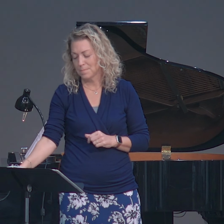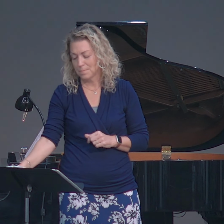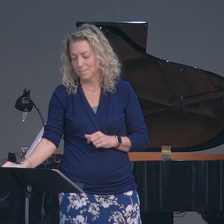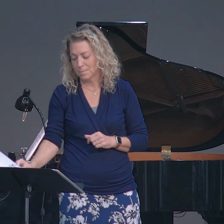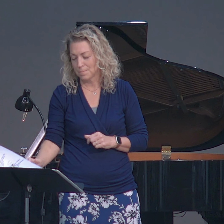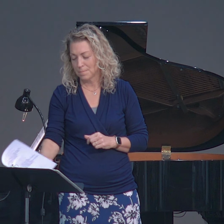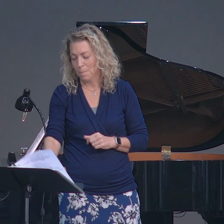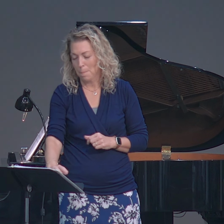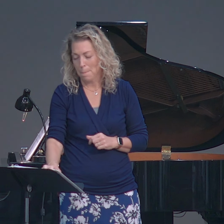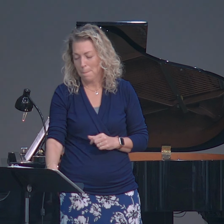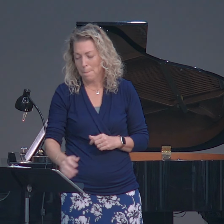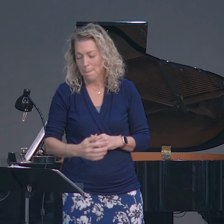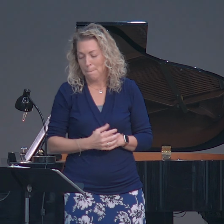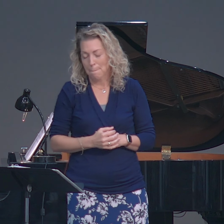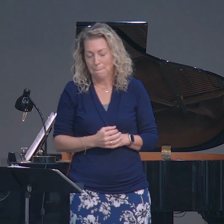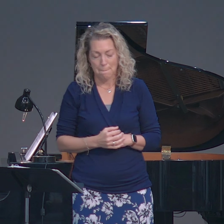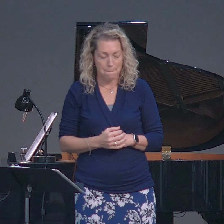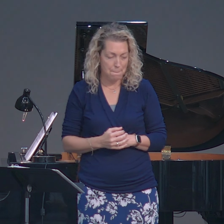mountain.